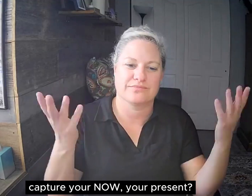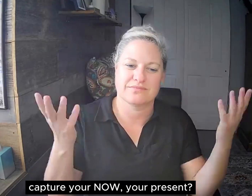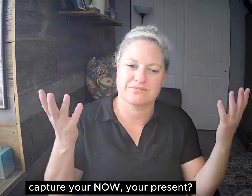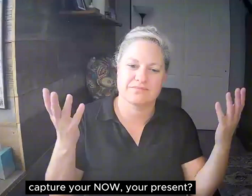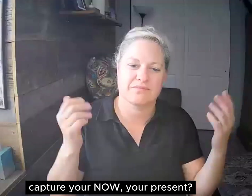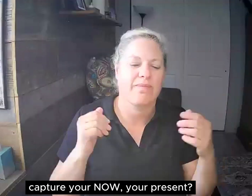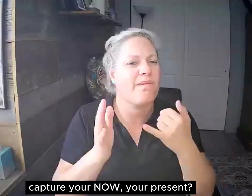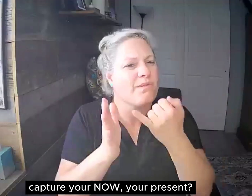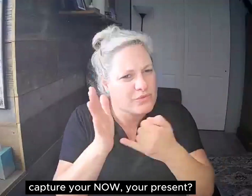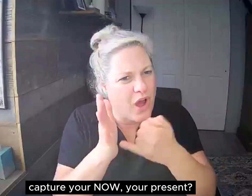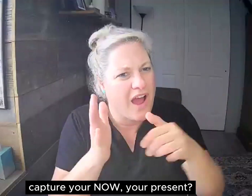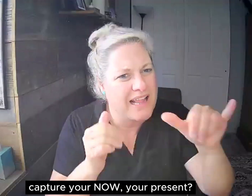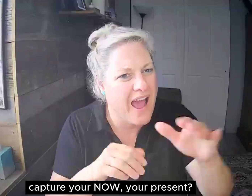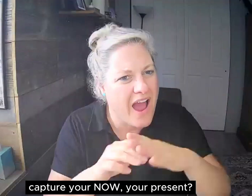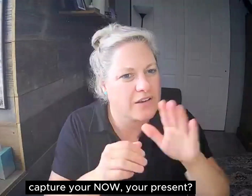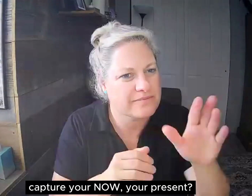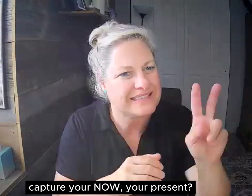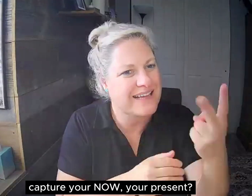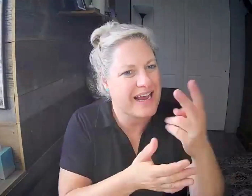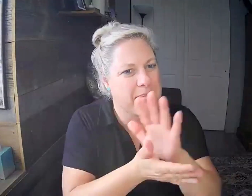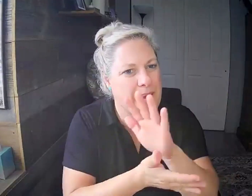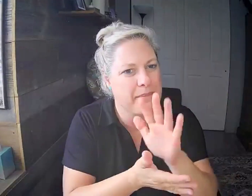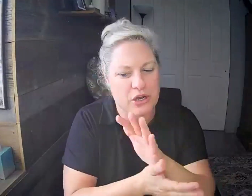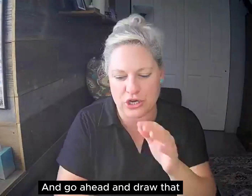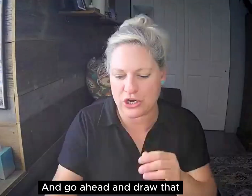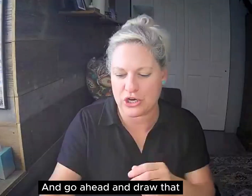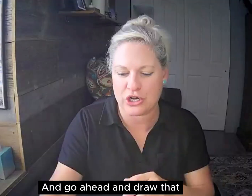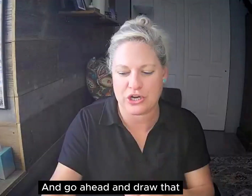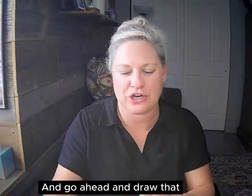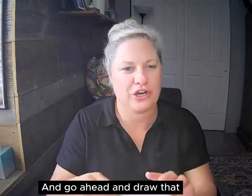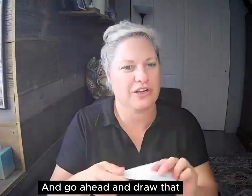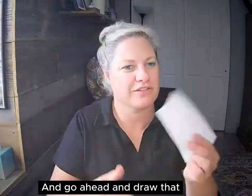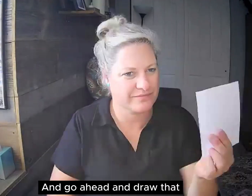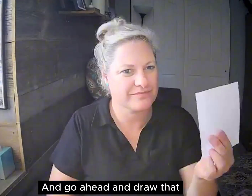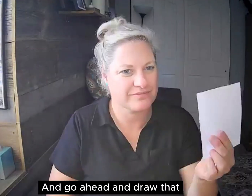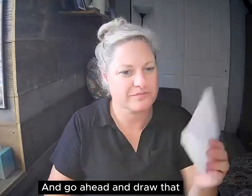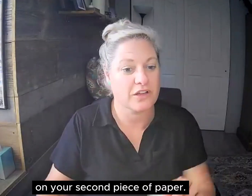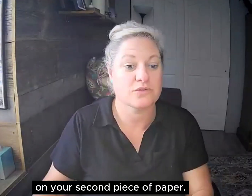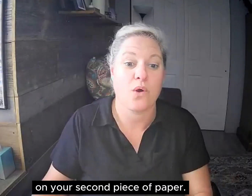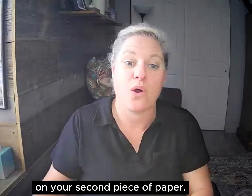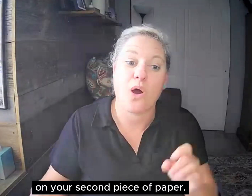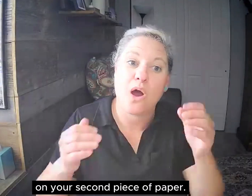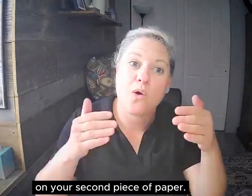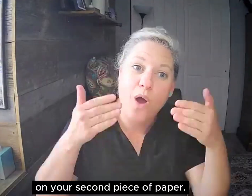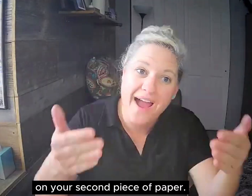capture your now, your present? And go ahead and draw that on your second piece of paper.